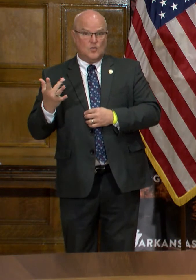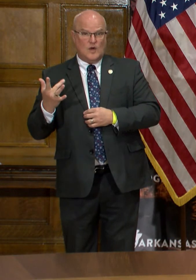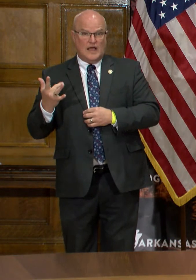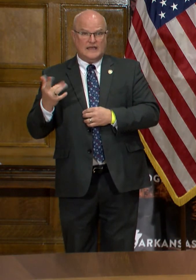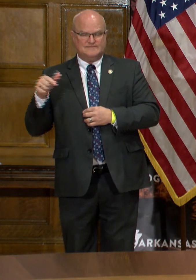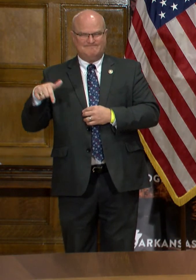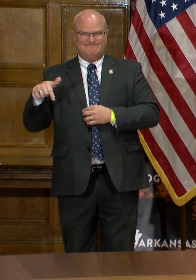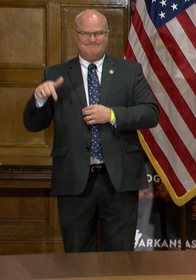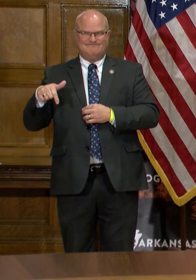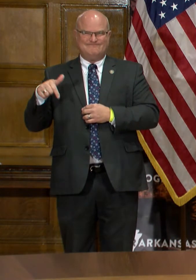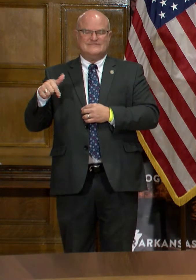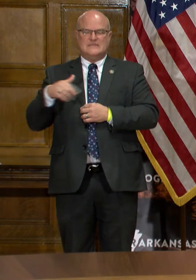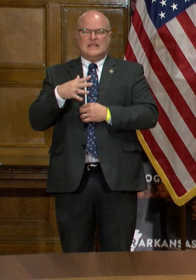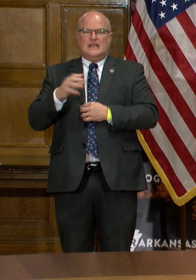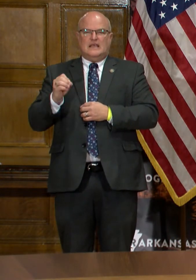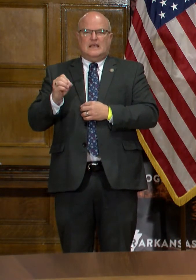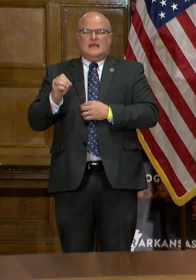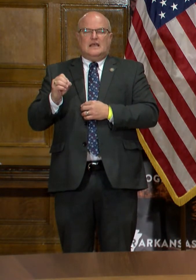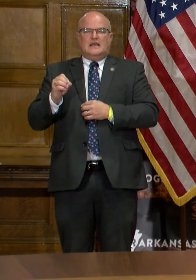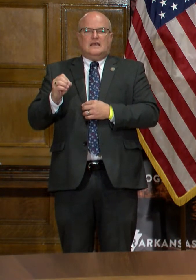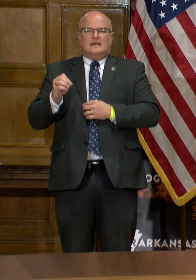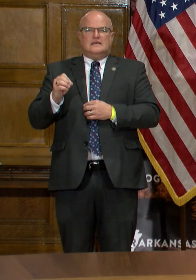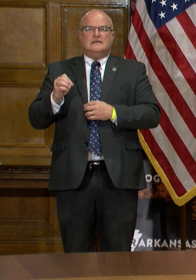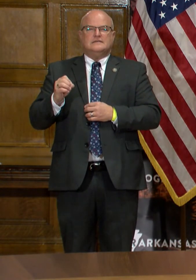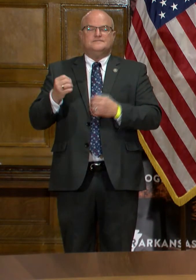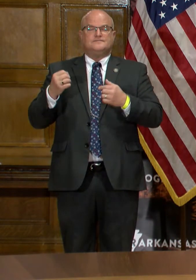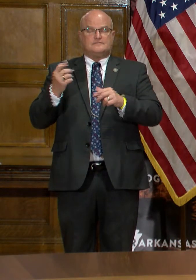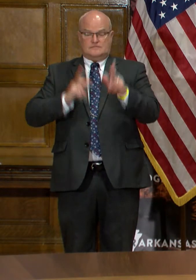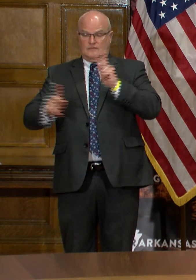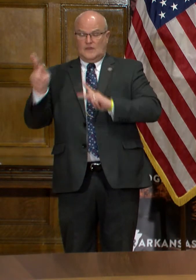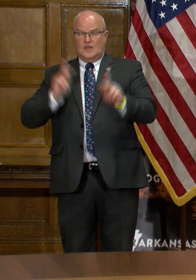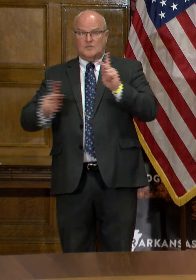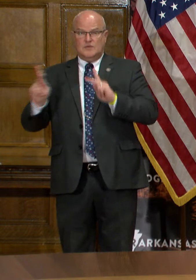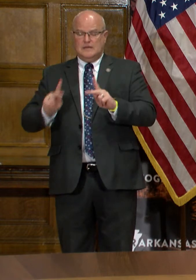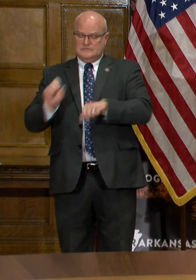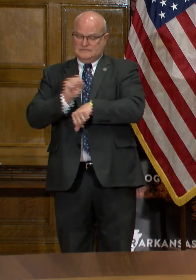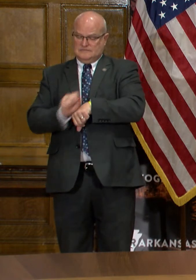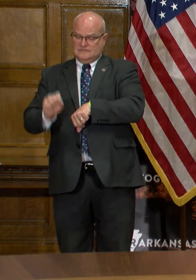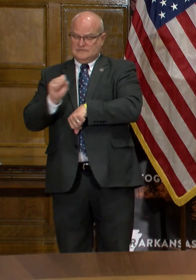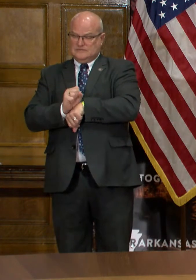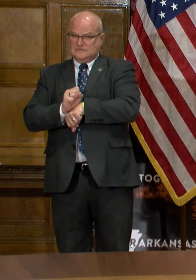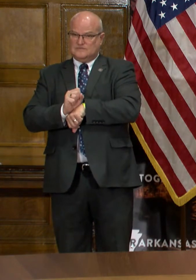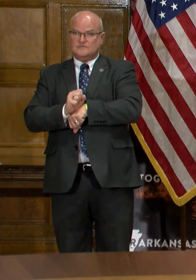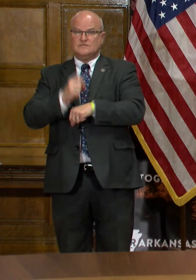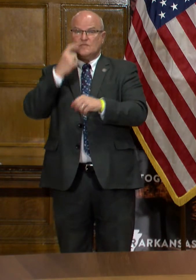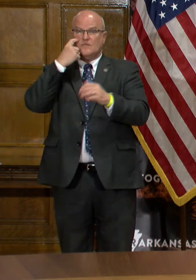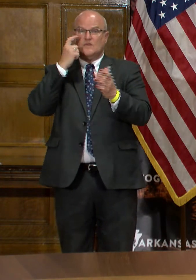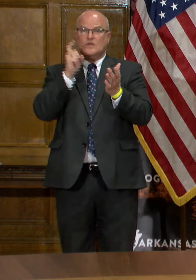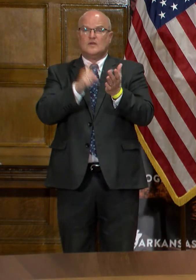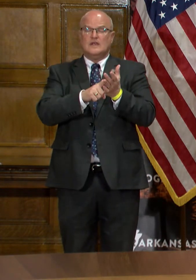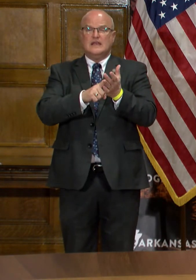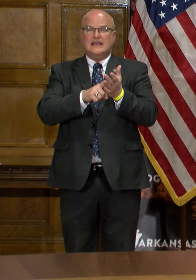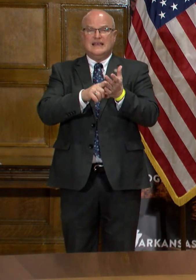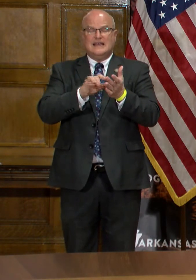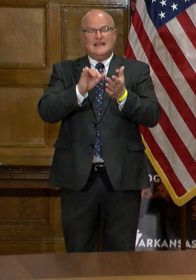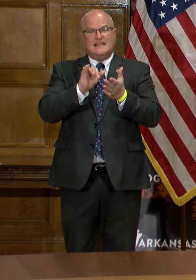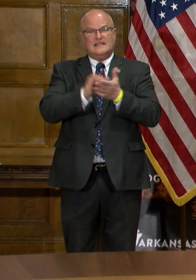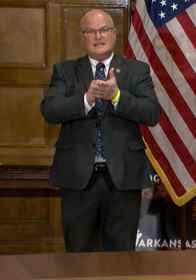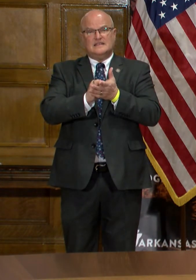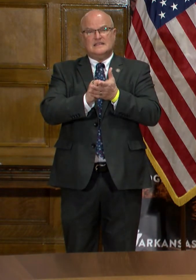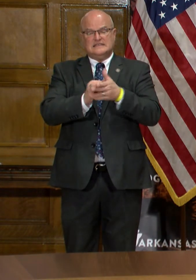of this. And while everybody is trying, we have to recognize that